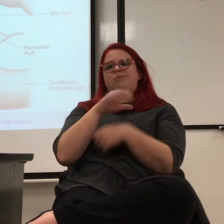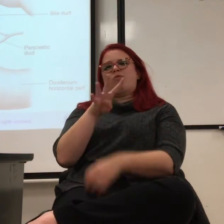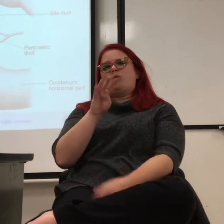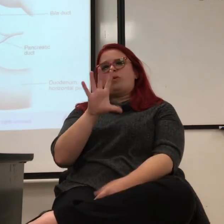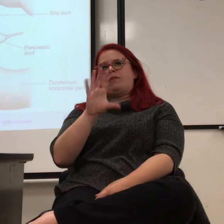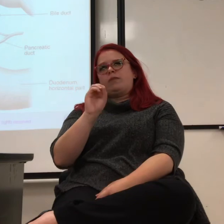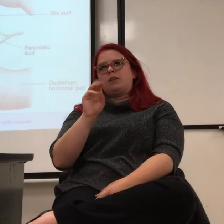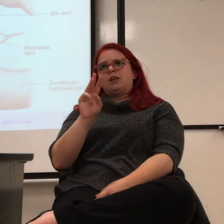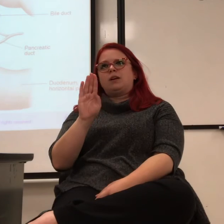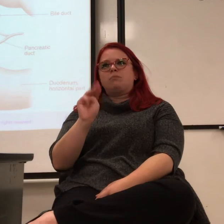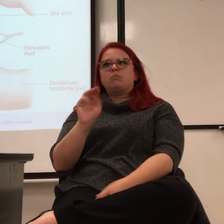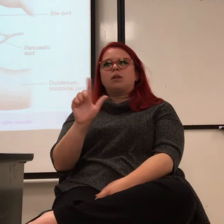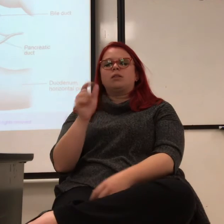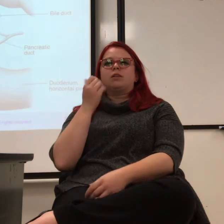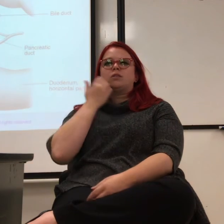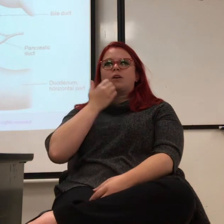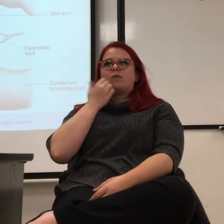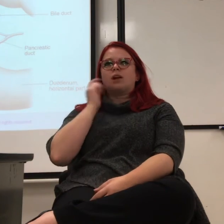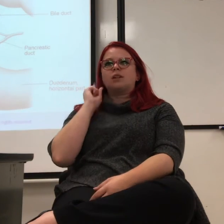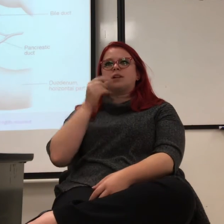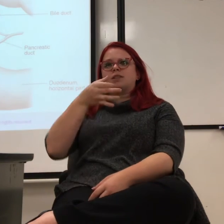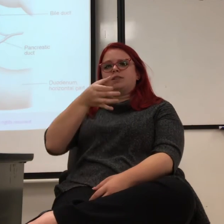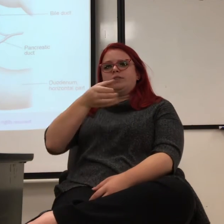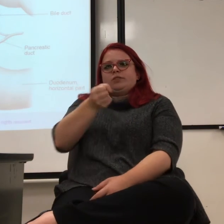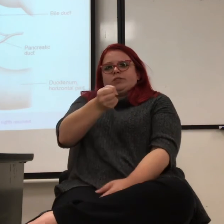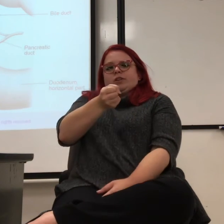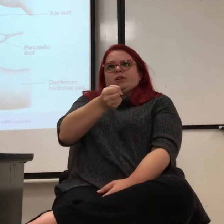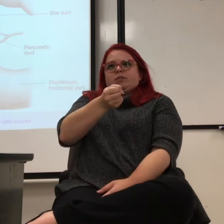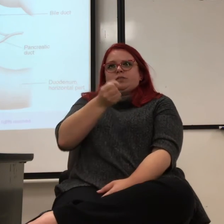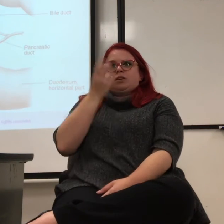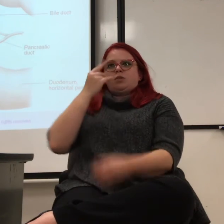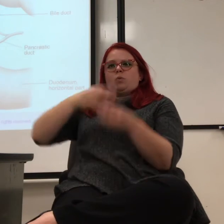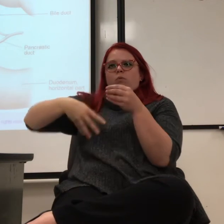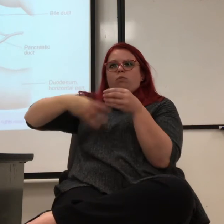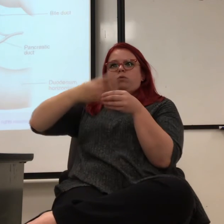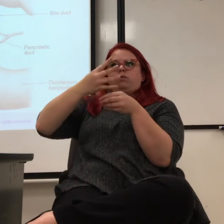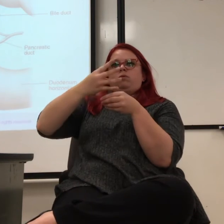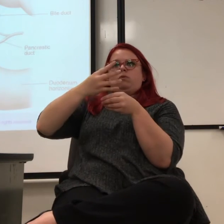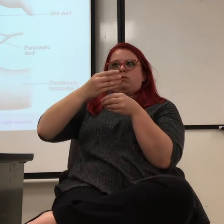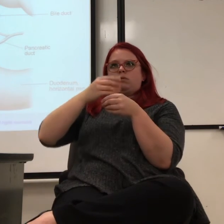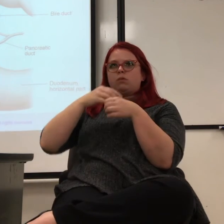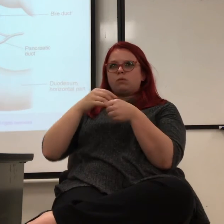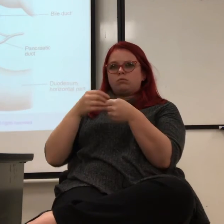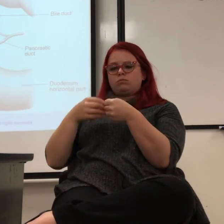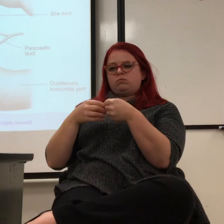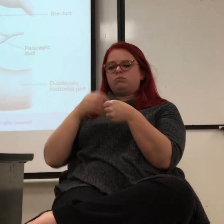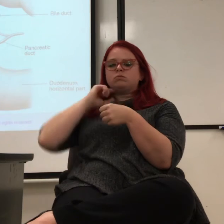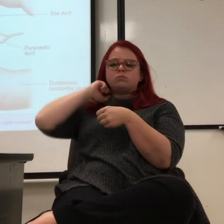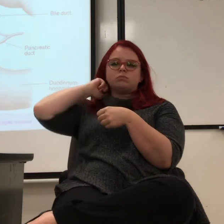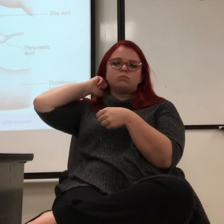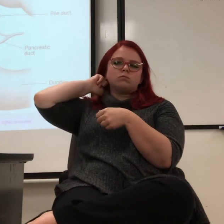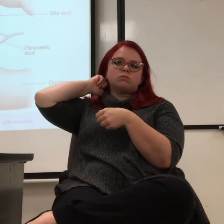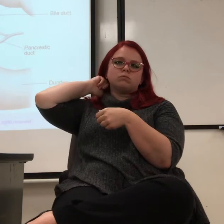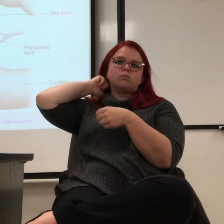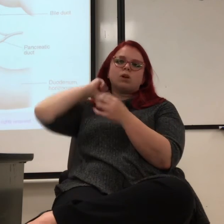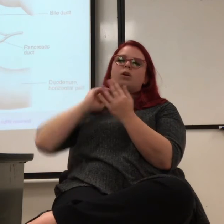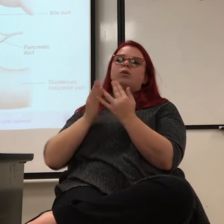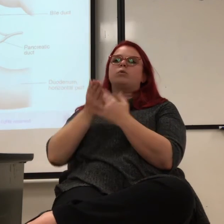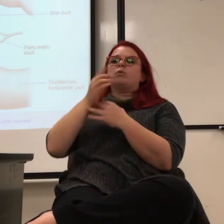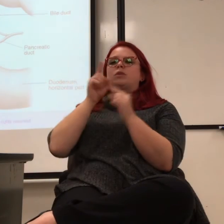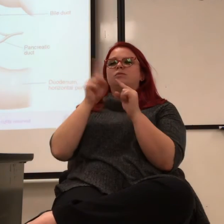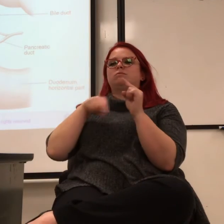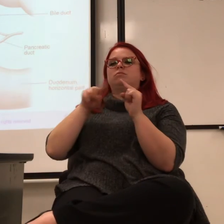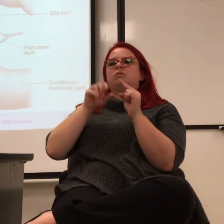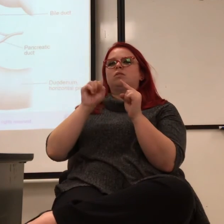is, the sphincter is shut, so it kind of backwashes here through this spiral valve,